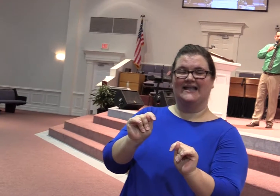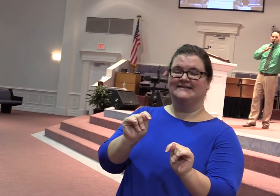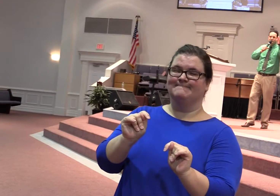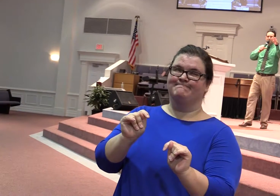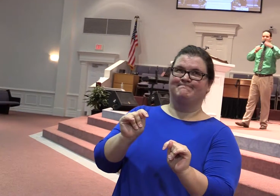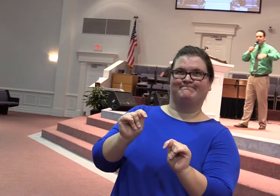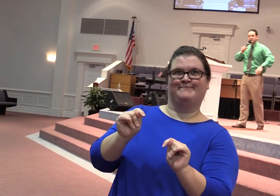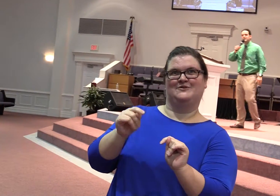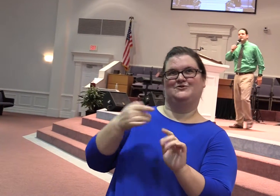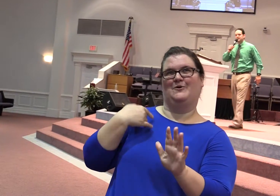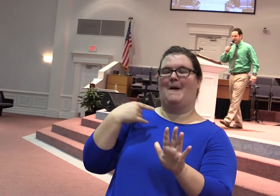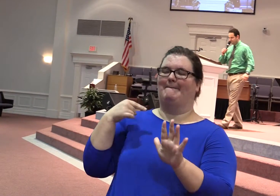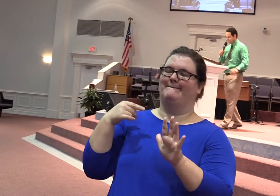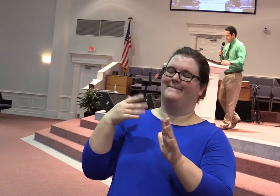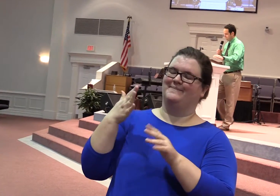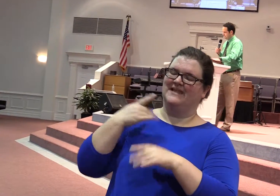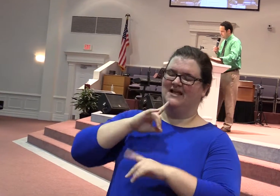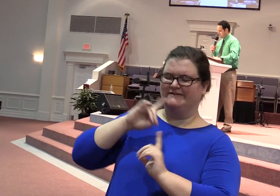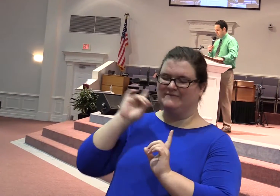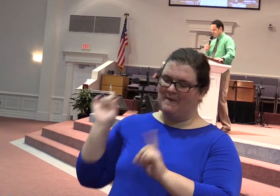every lying spirit from the enemy.